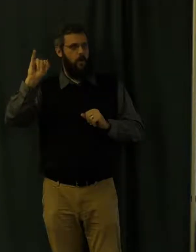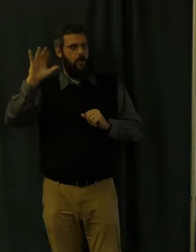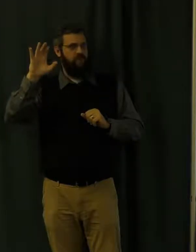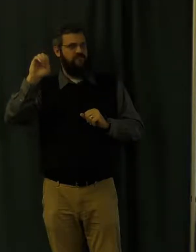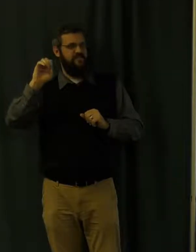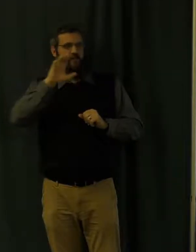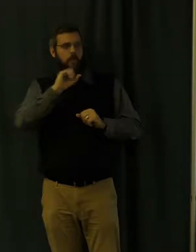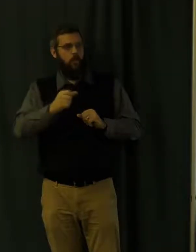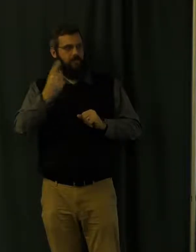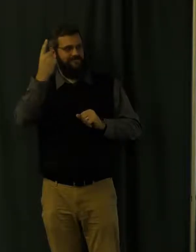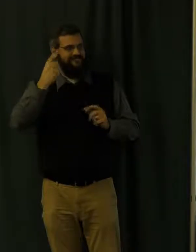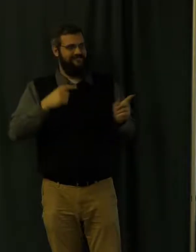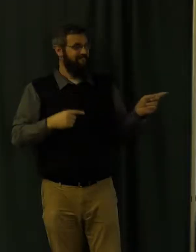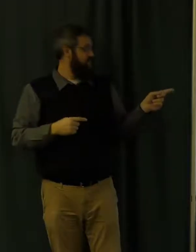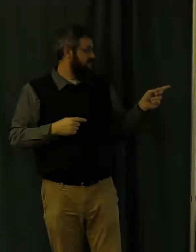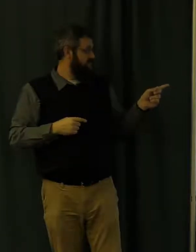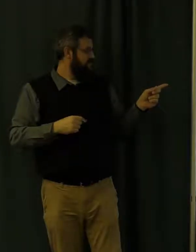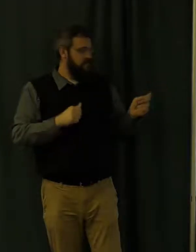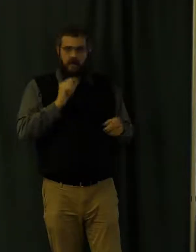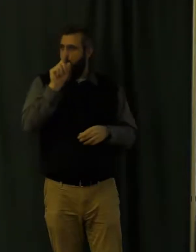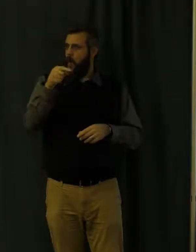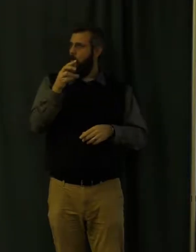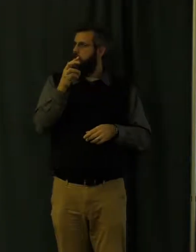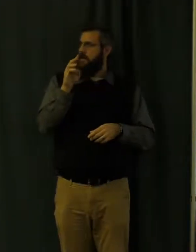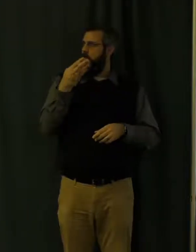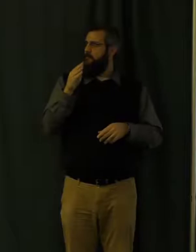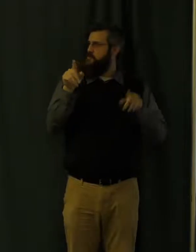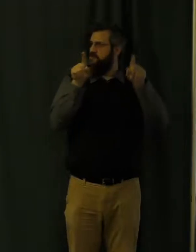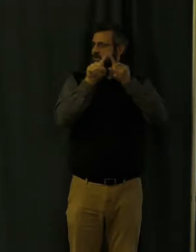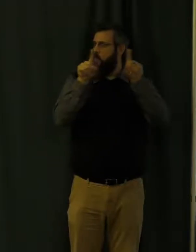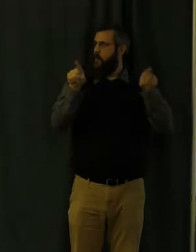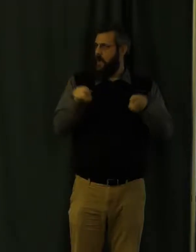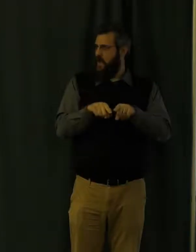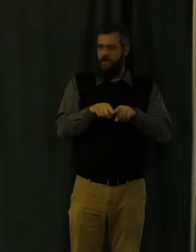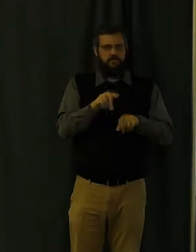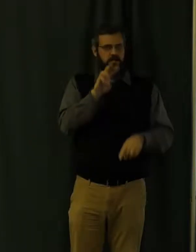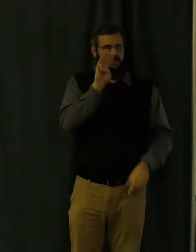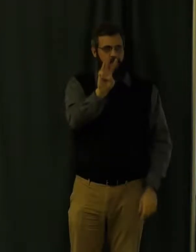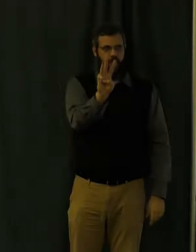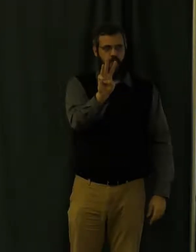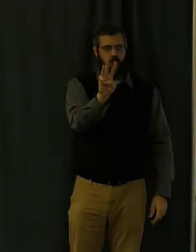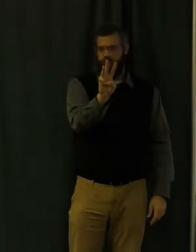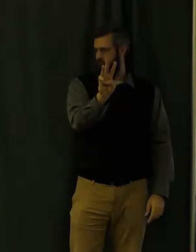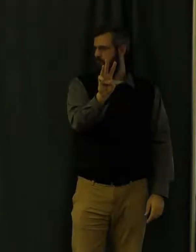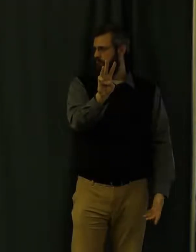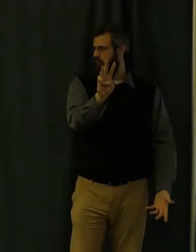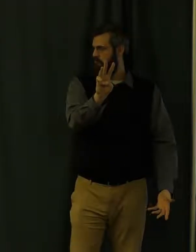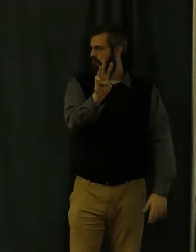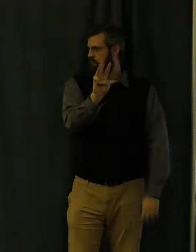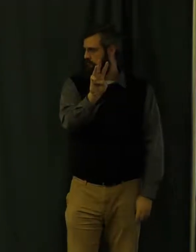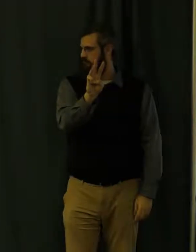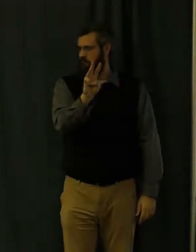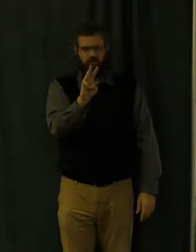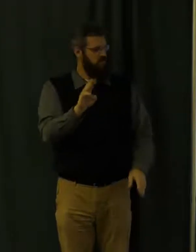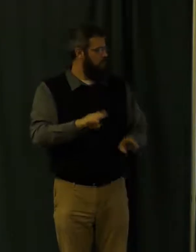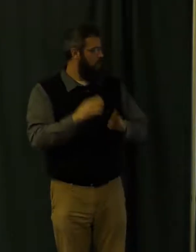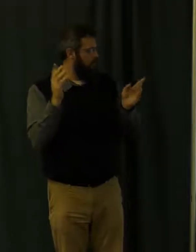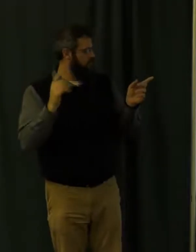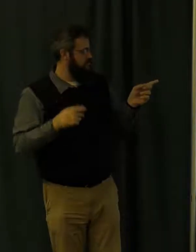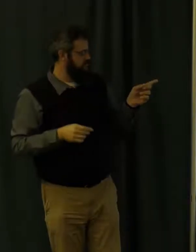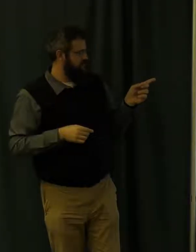can tell because that's not just a blue square, it's a blue W, okay? So I'm going to open